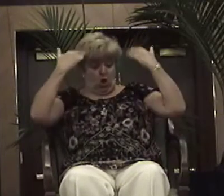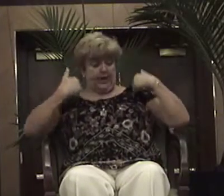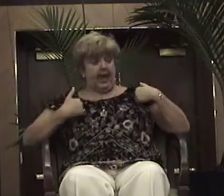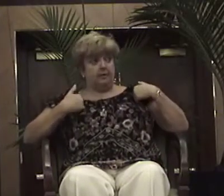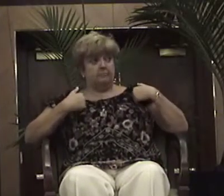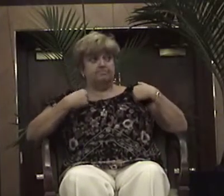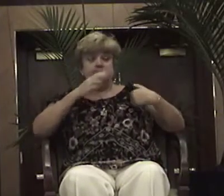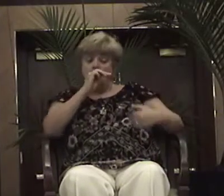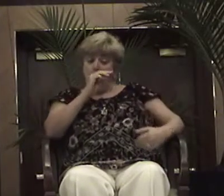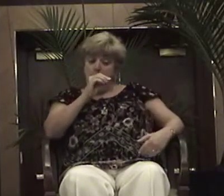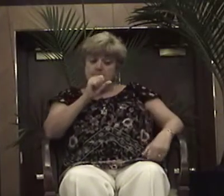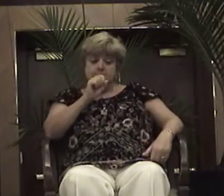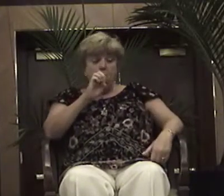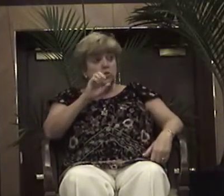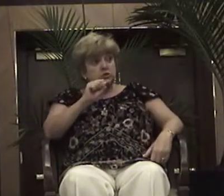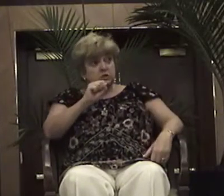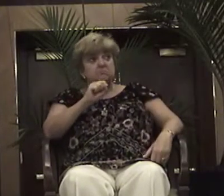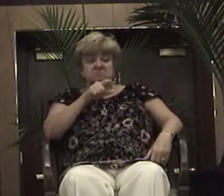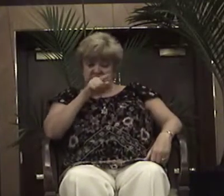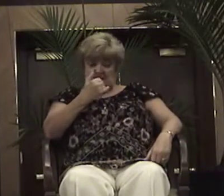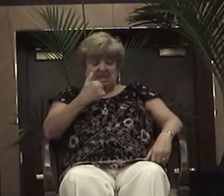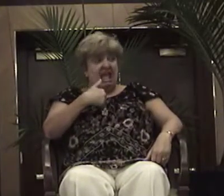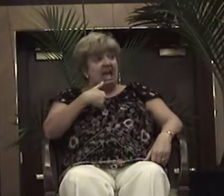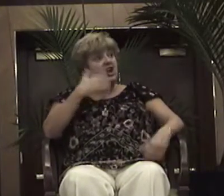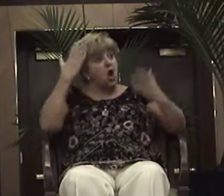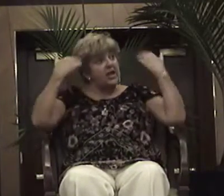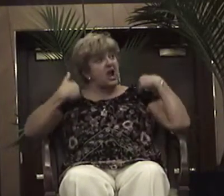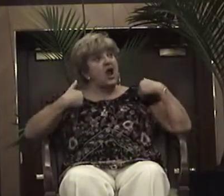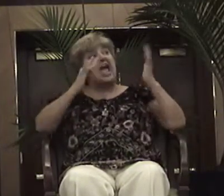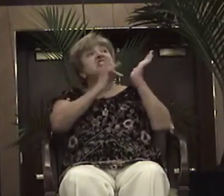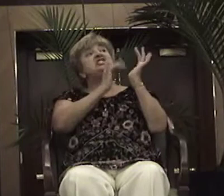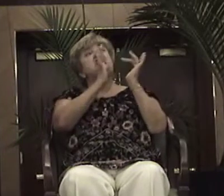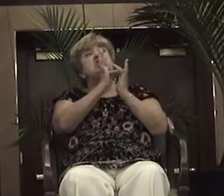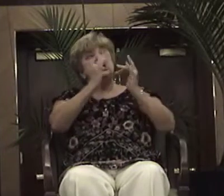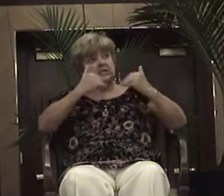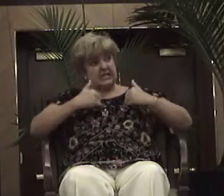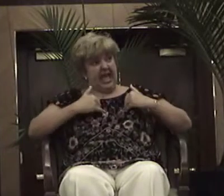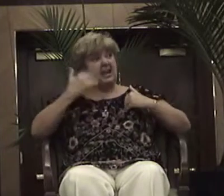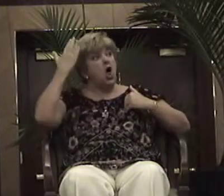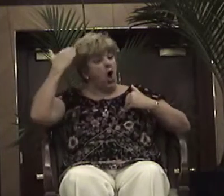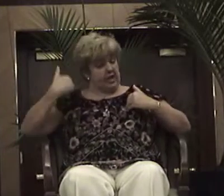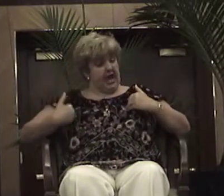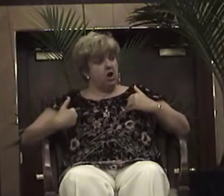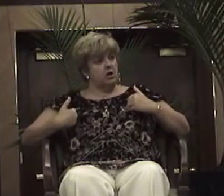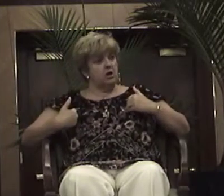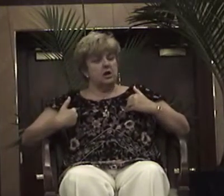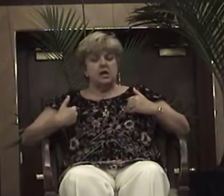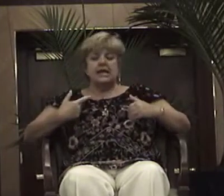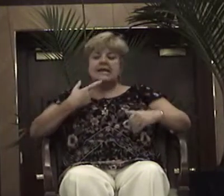had long hair. And Jesus had long hair." And his father said, "You notice they walked everywhere they went."